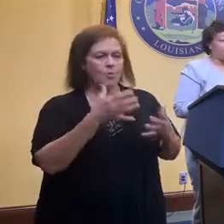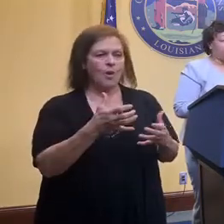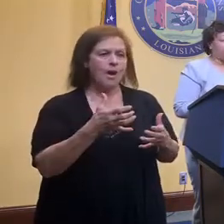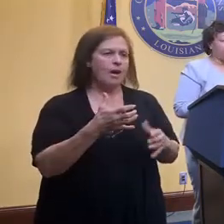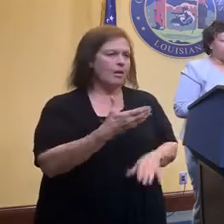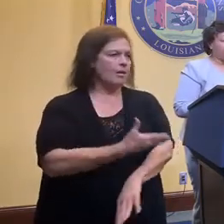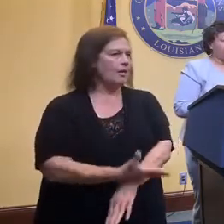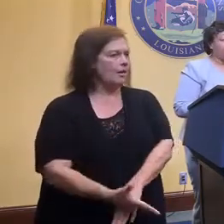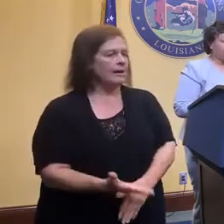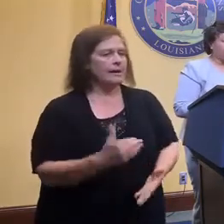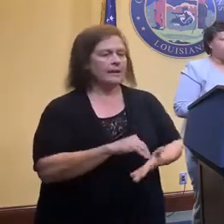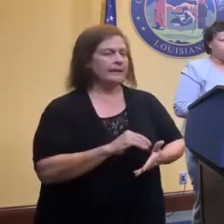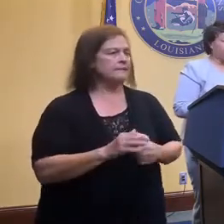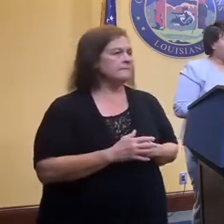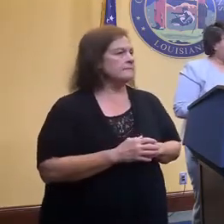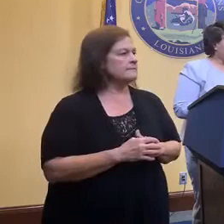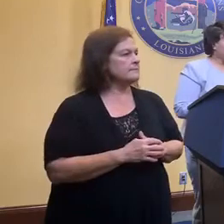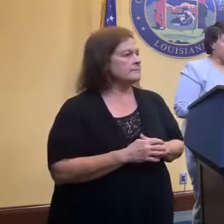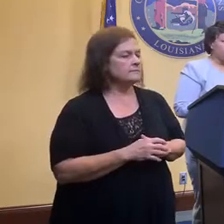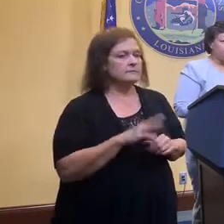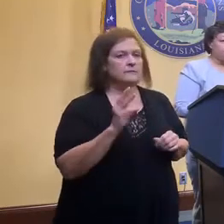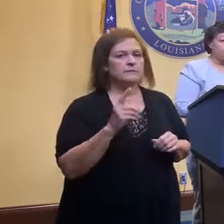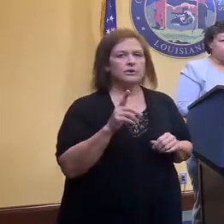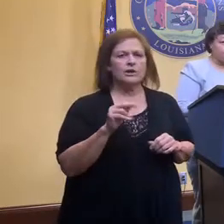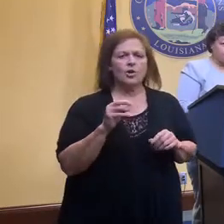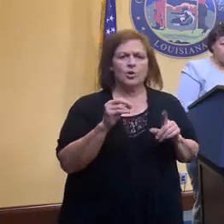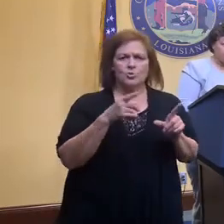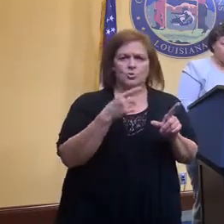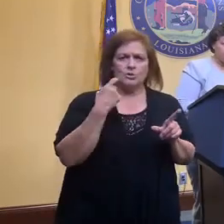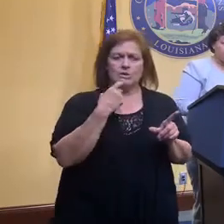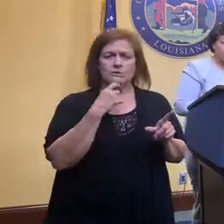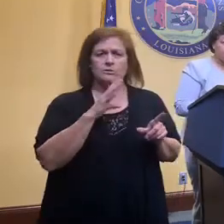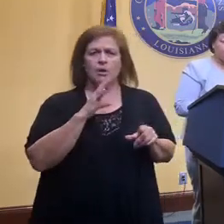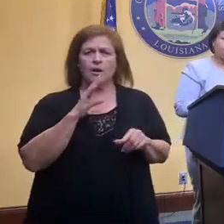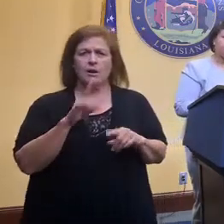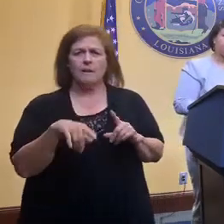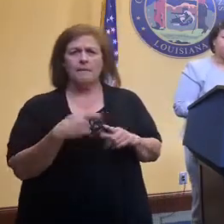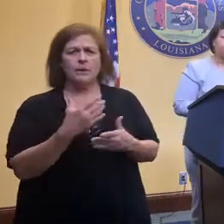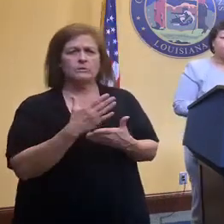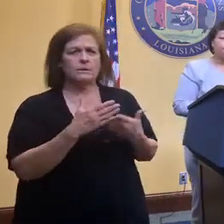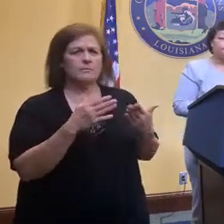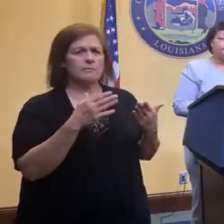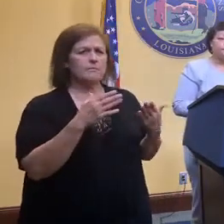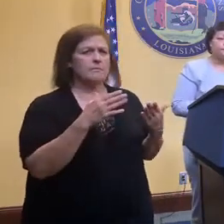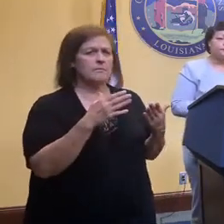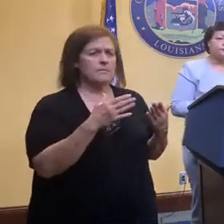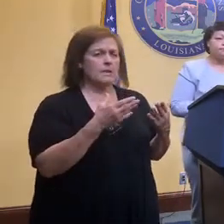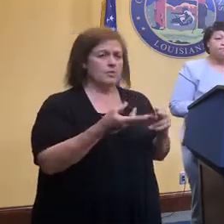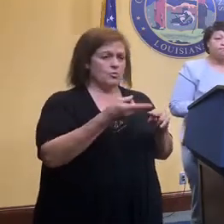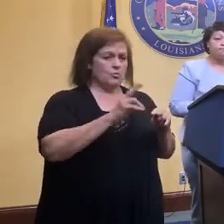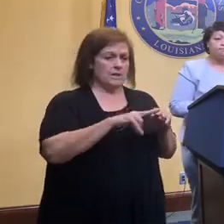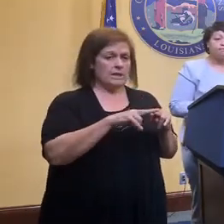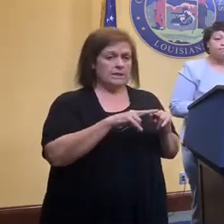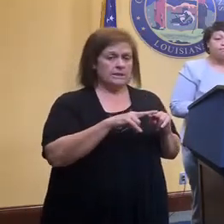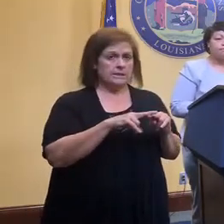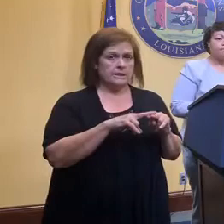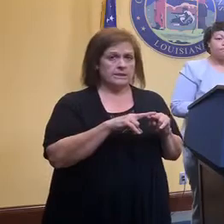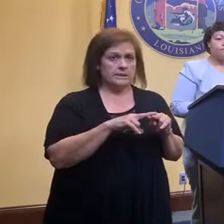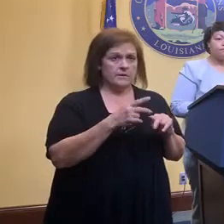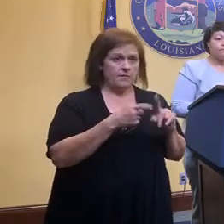back. Thank you. WGNO. You said some of these numbers, the increases, were coming